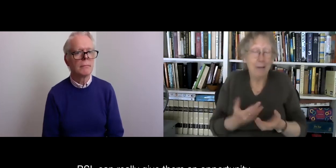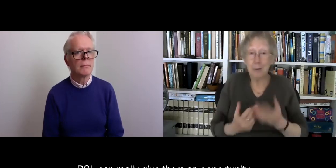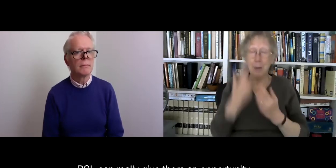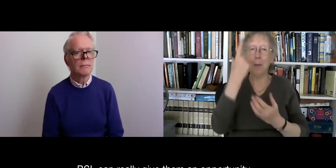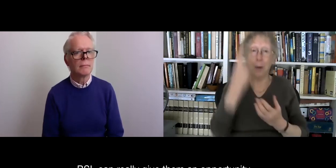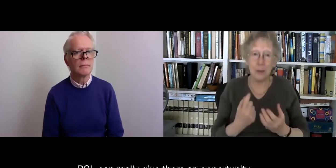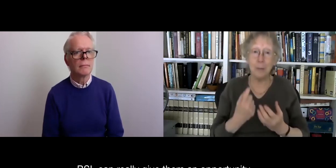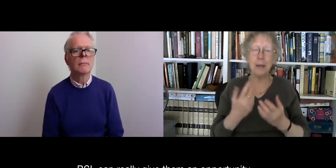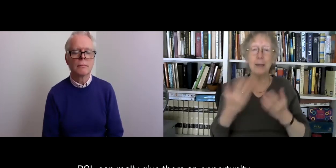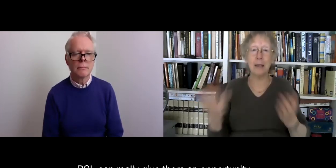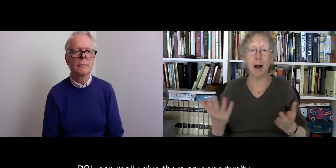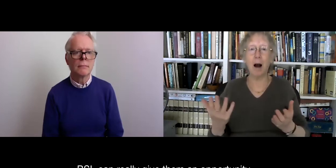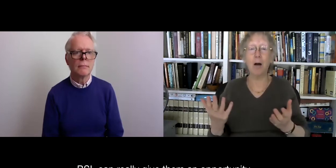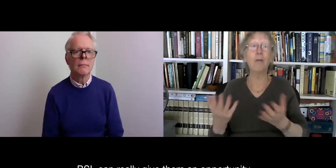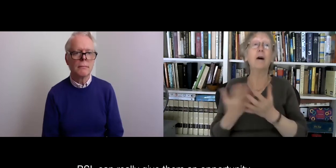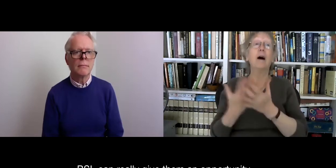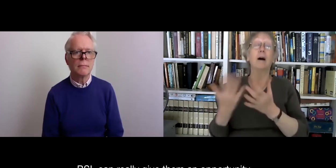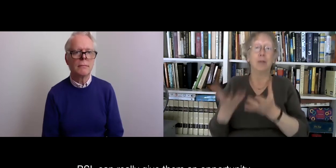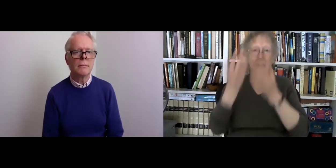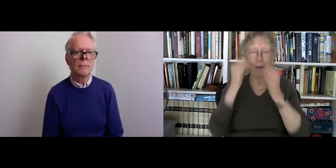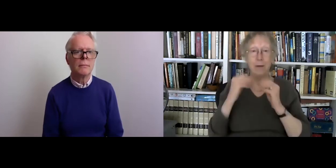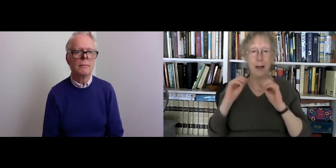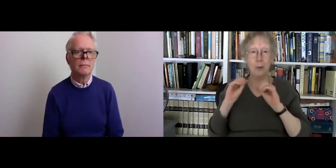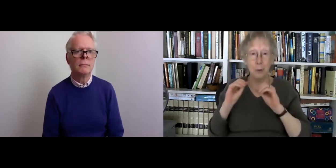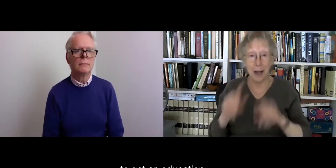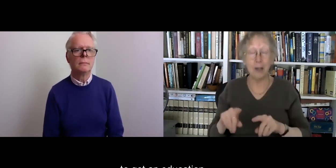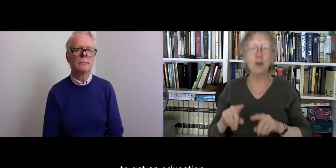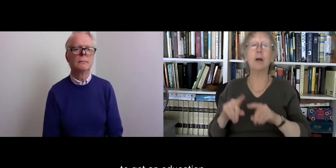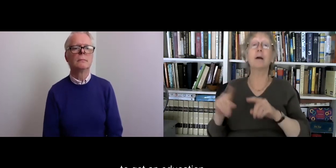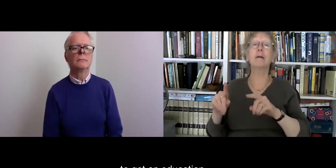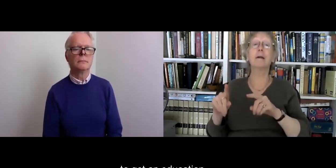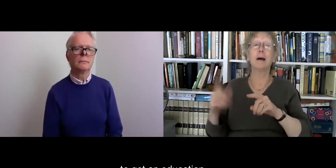them an opportunity to get an education,